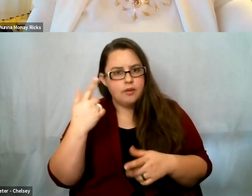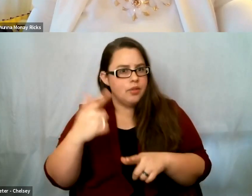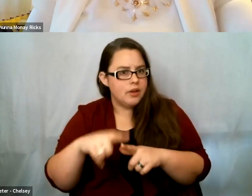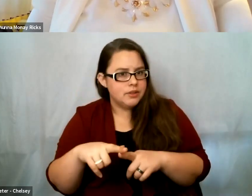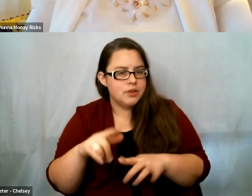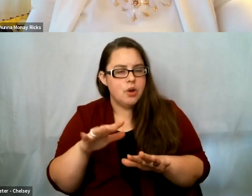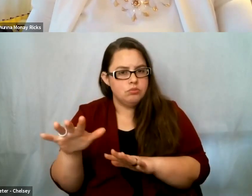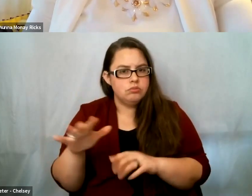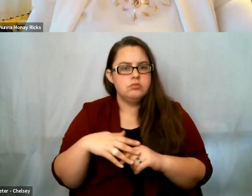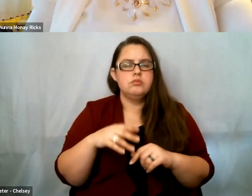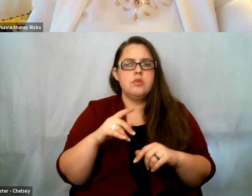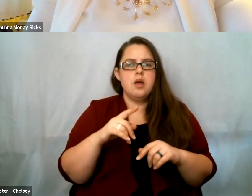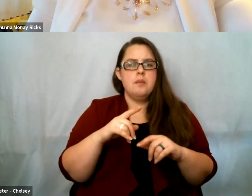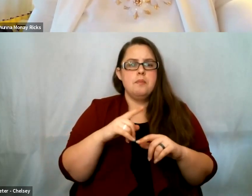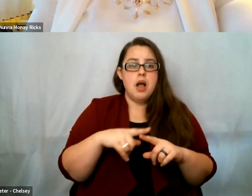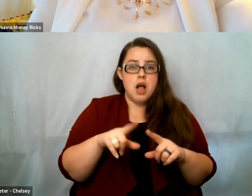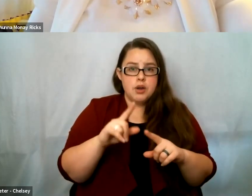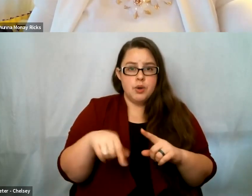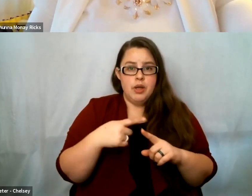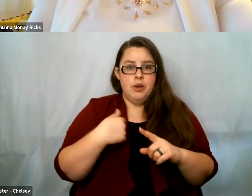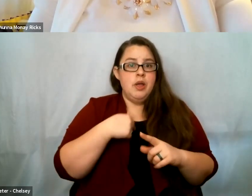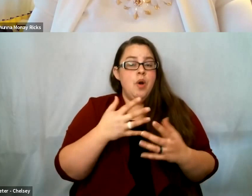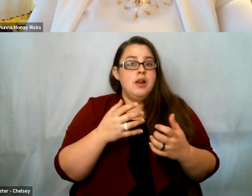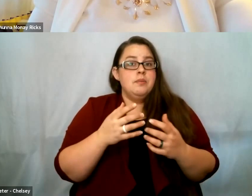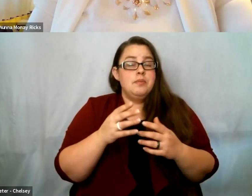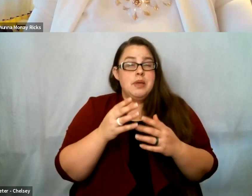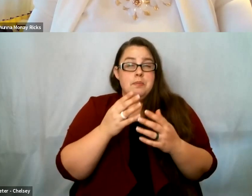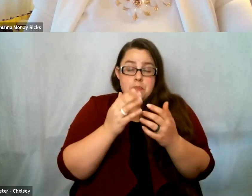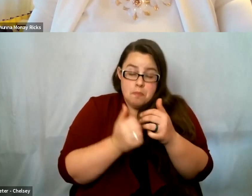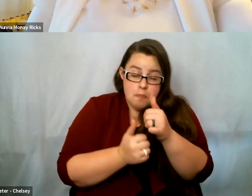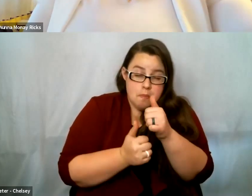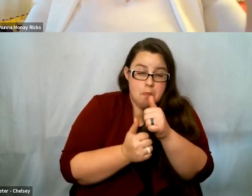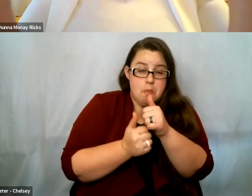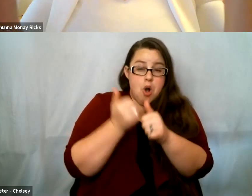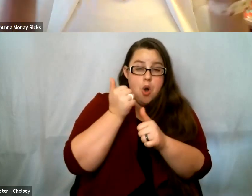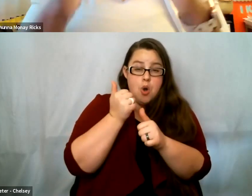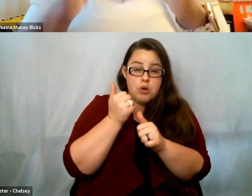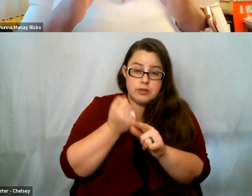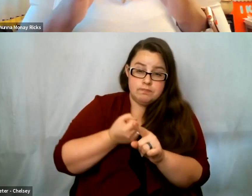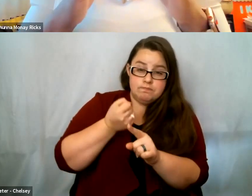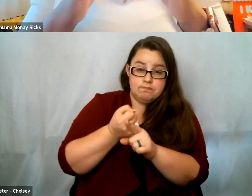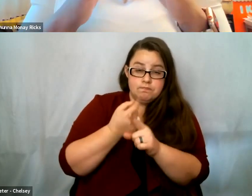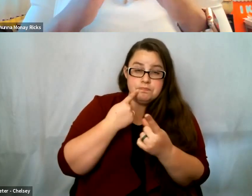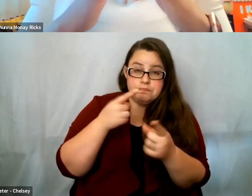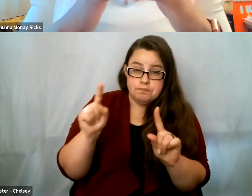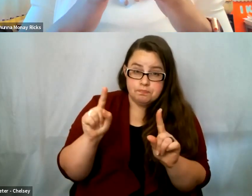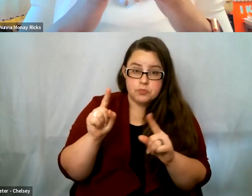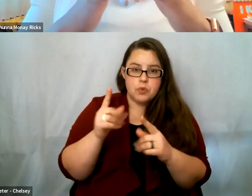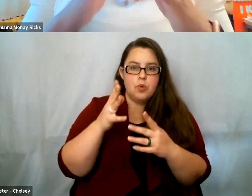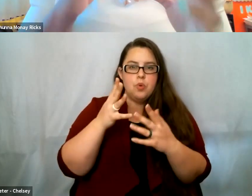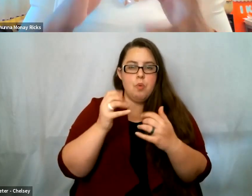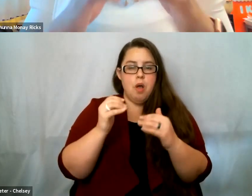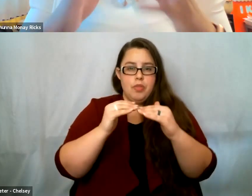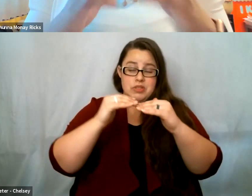want to be most effective, when we want to decrease the